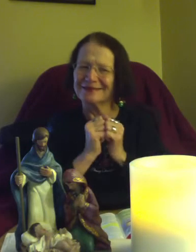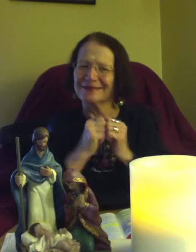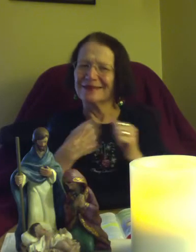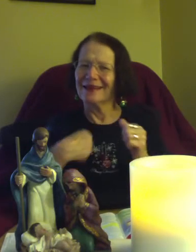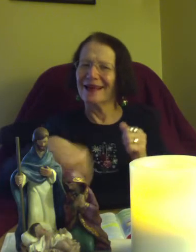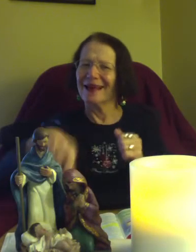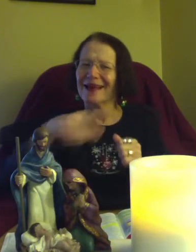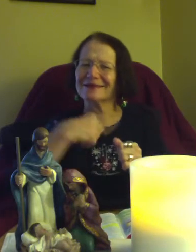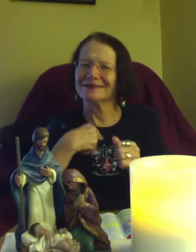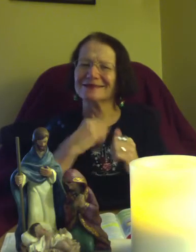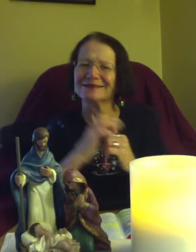That's